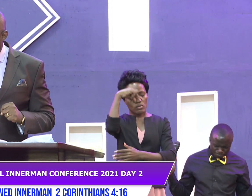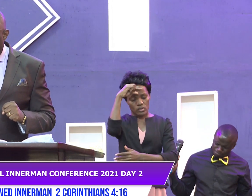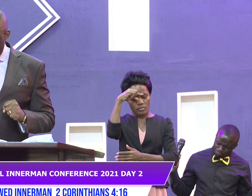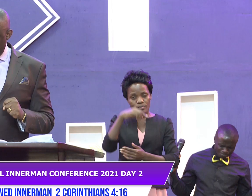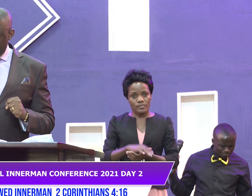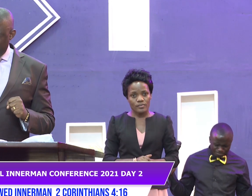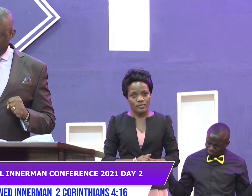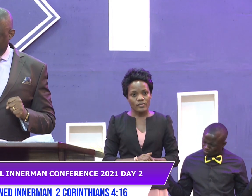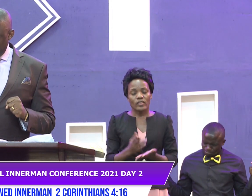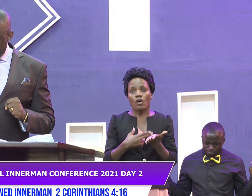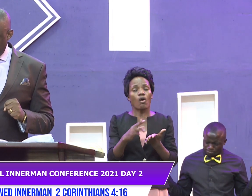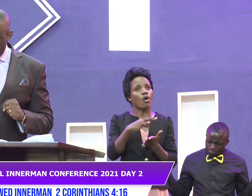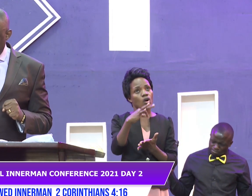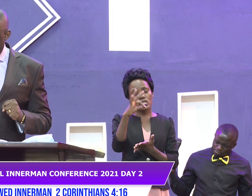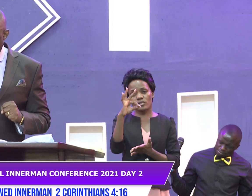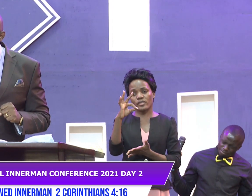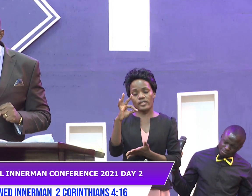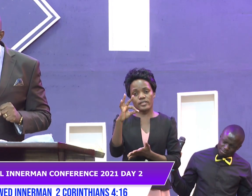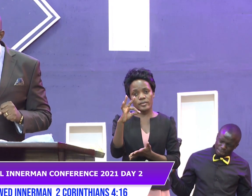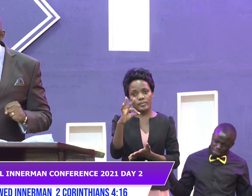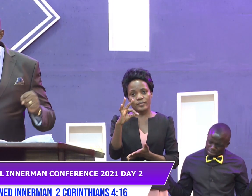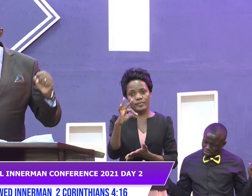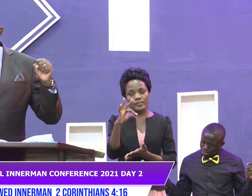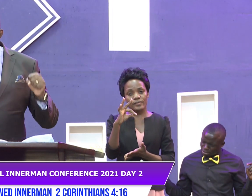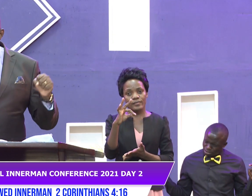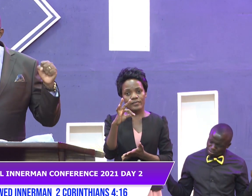welcome your wisdom, Holy Spirit.